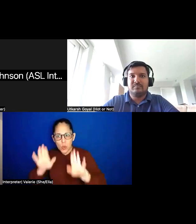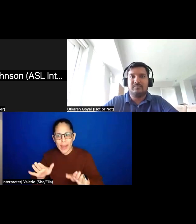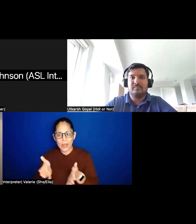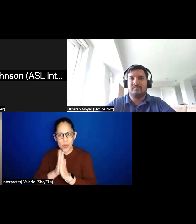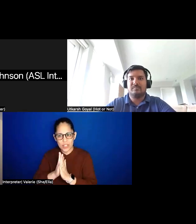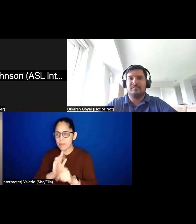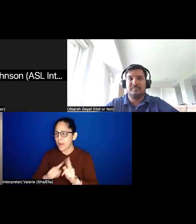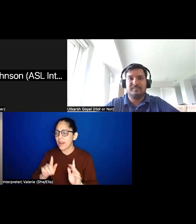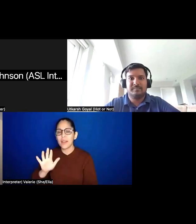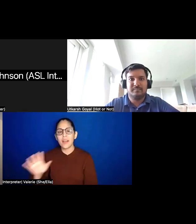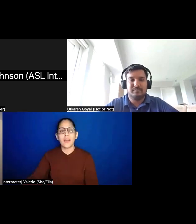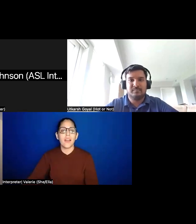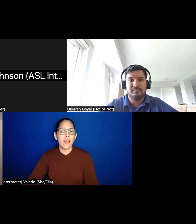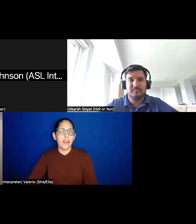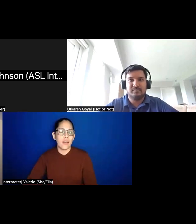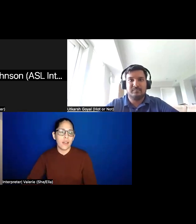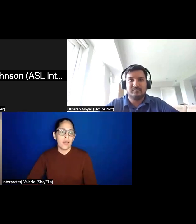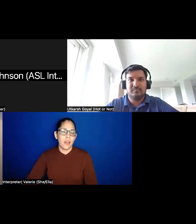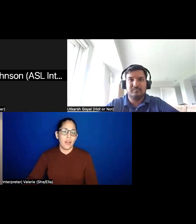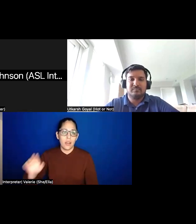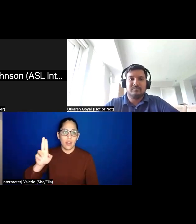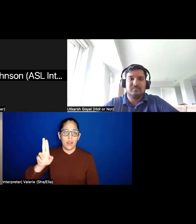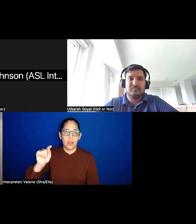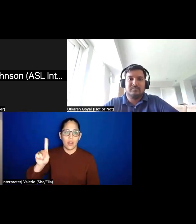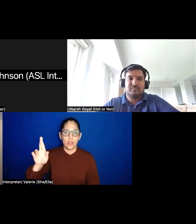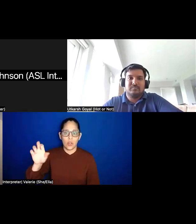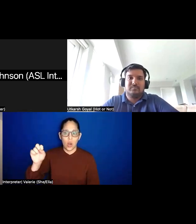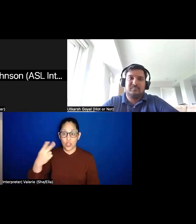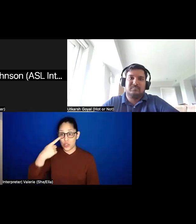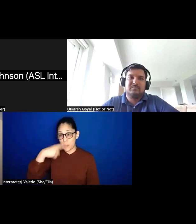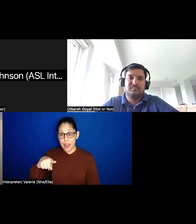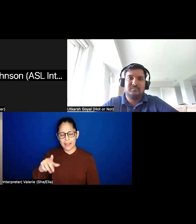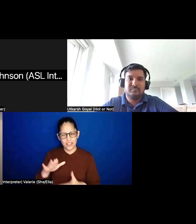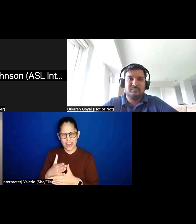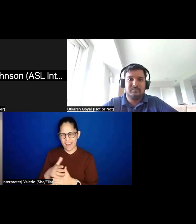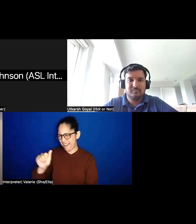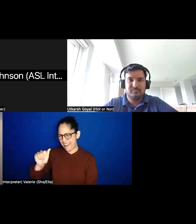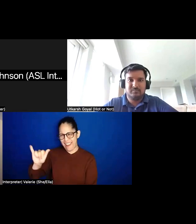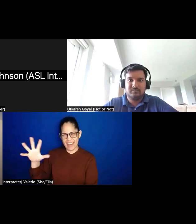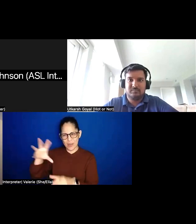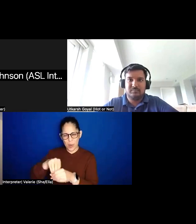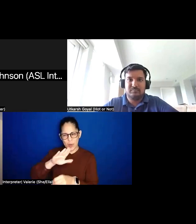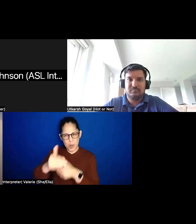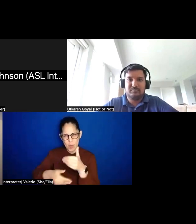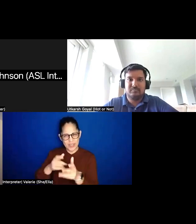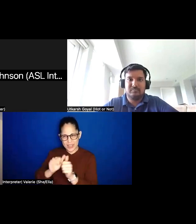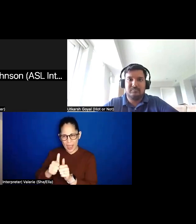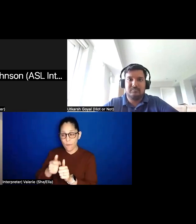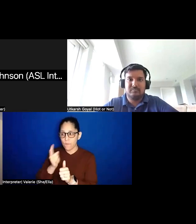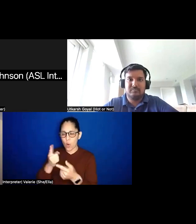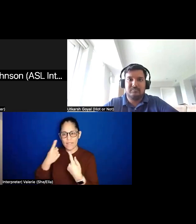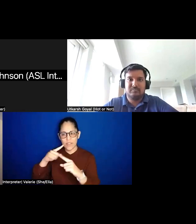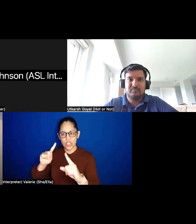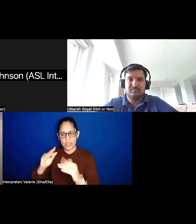Utkarsh, could you share with us how AI is incorporated in your processes to improve efficiency and what impact